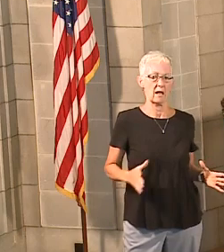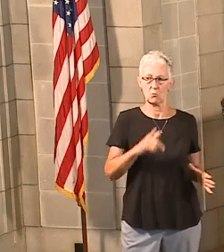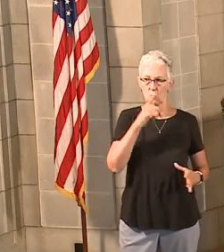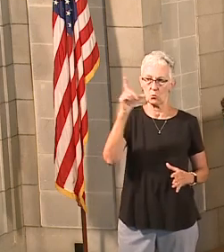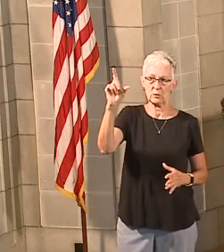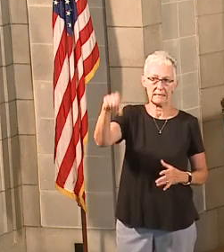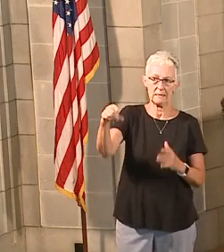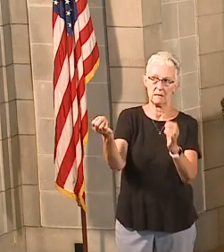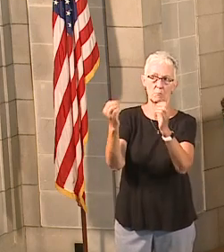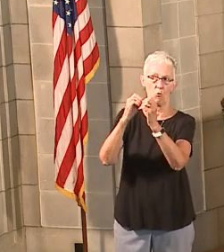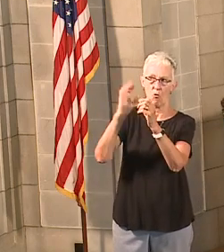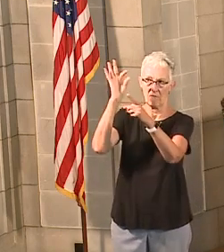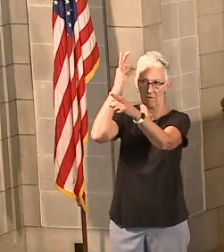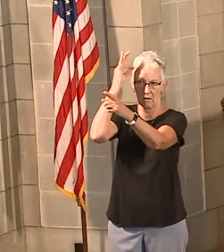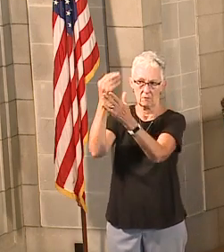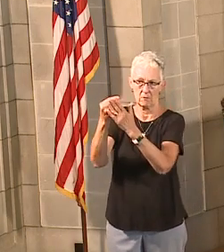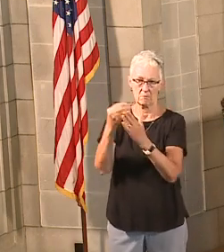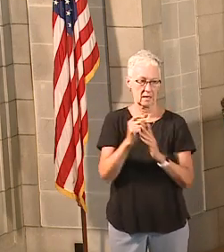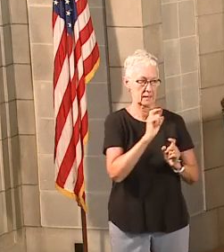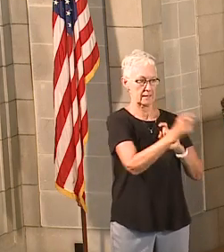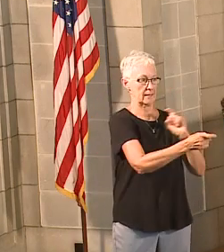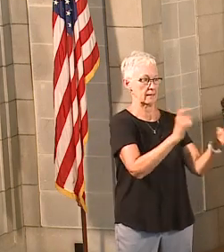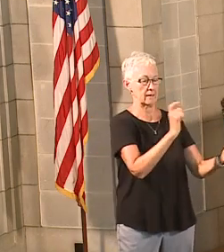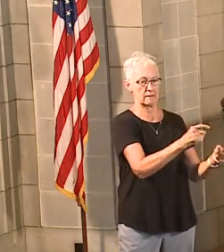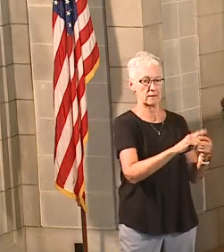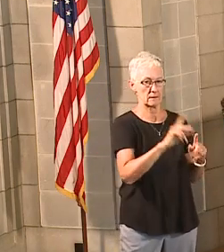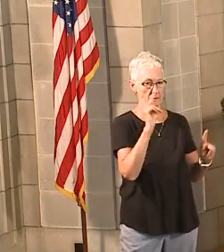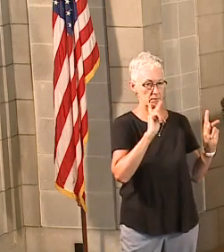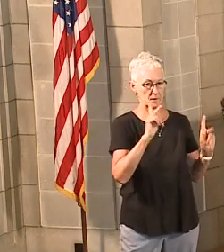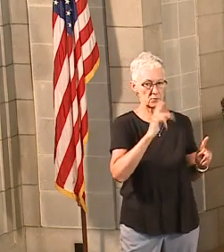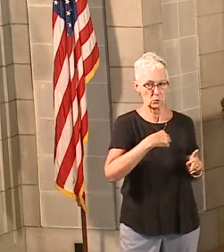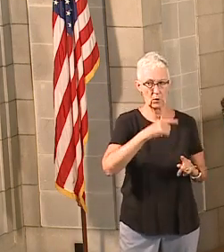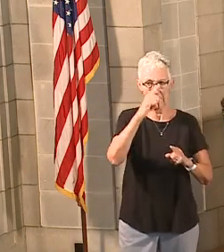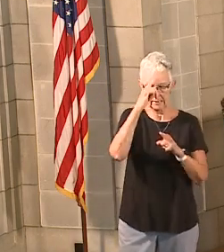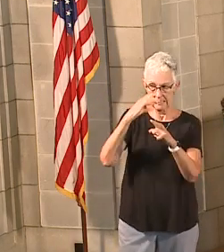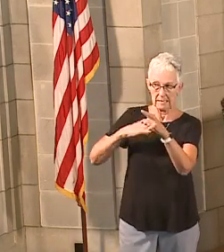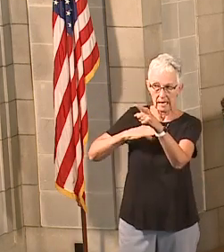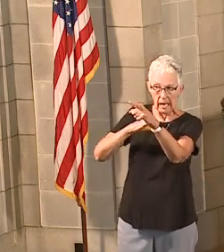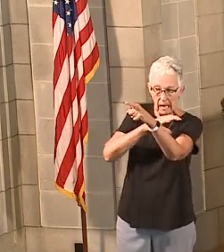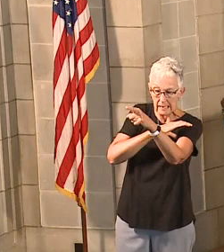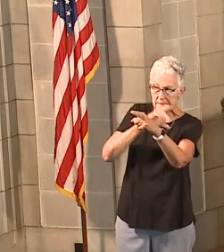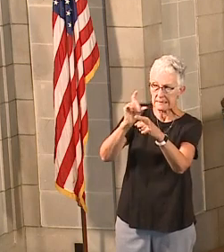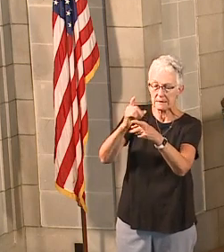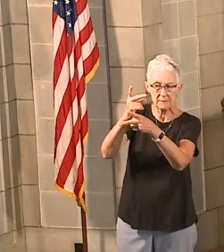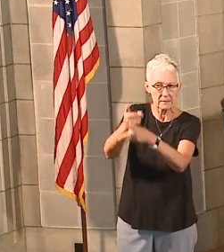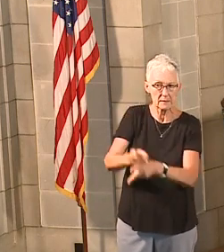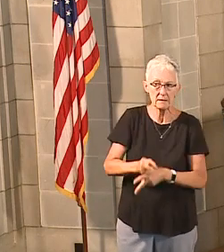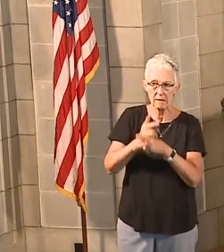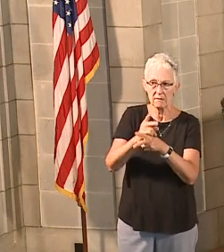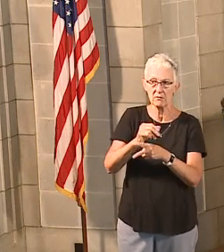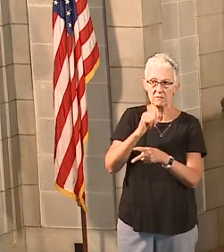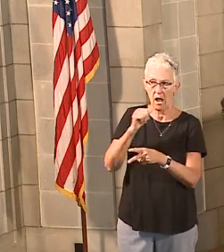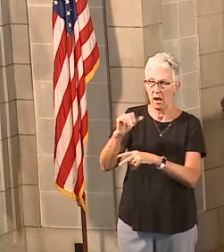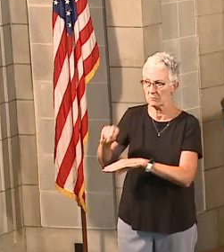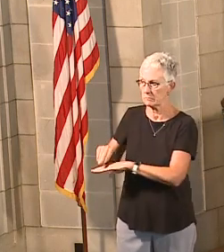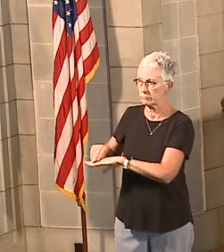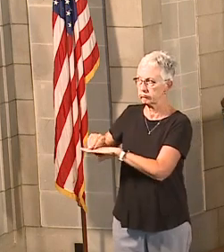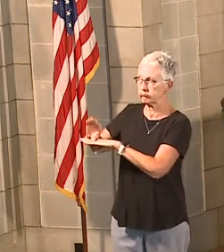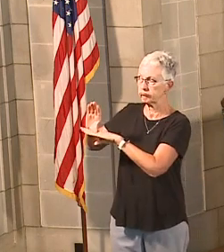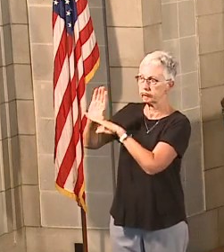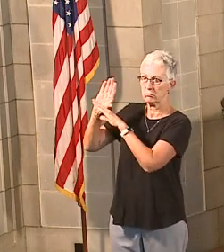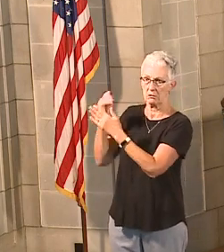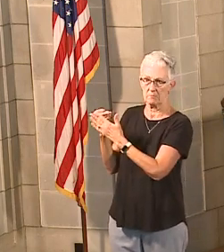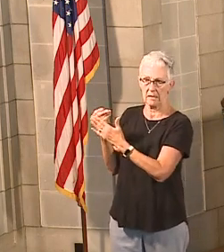stimulus. So that's why I'm saying Congress needs to be very cautious about running up this additional $1 trillion in debt. They've